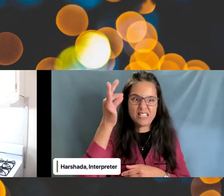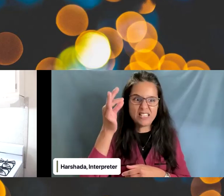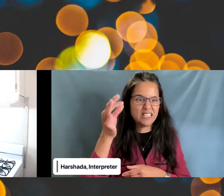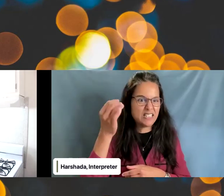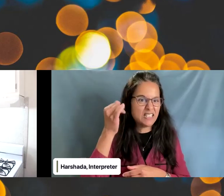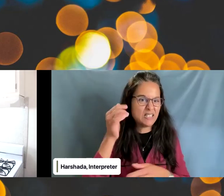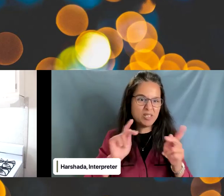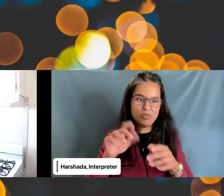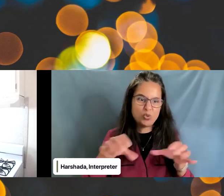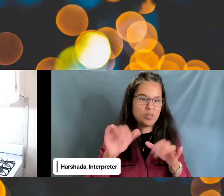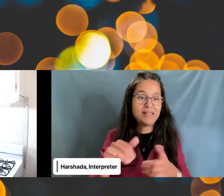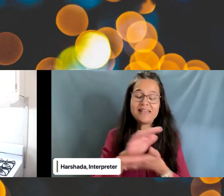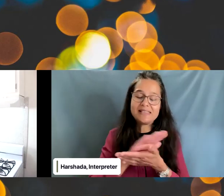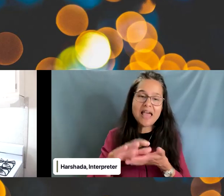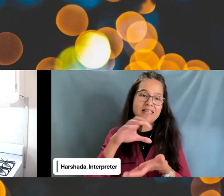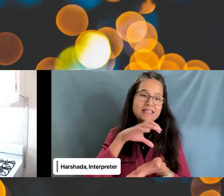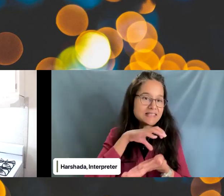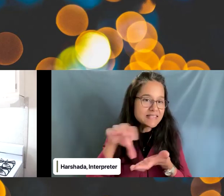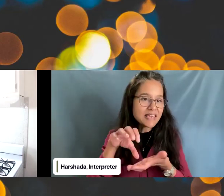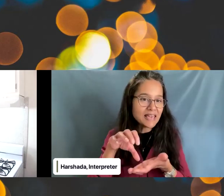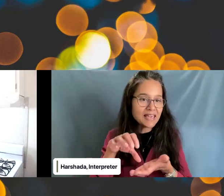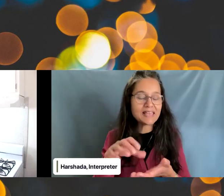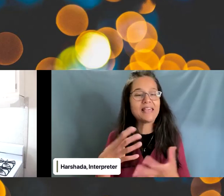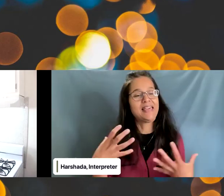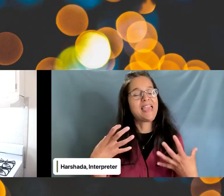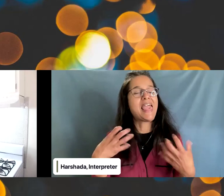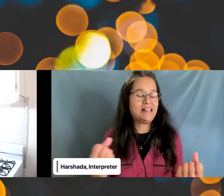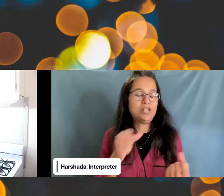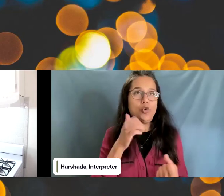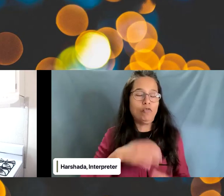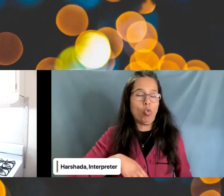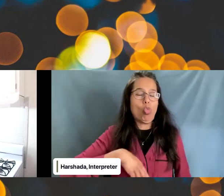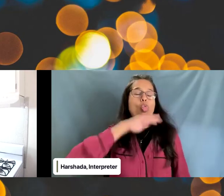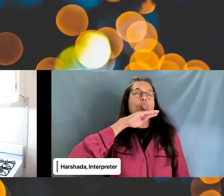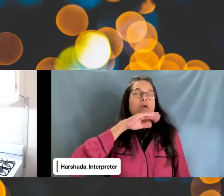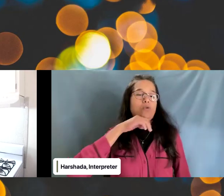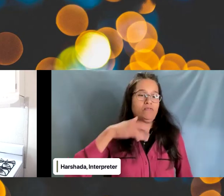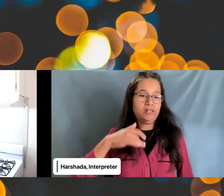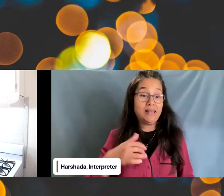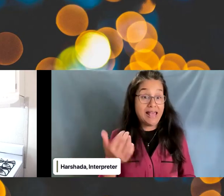eat, nice and healthy, not filling in that sense. So again, medium saucepan.